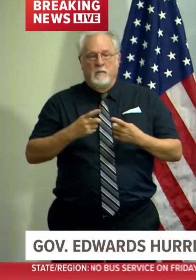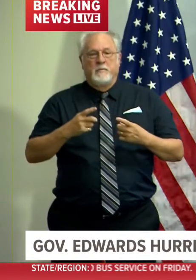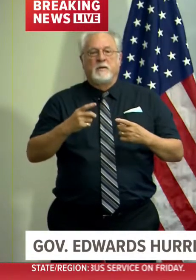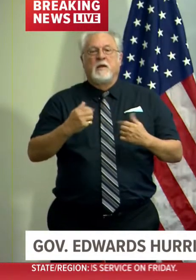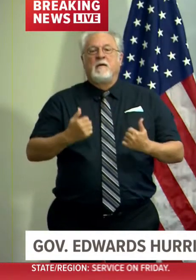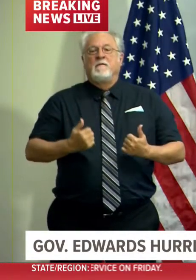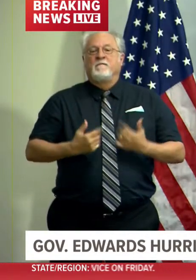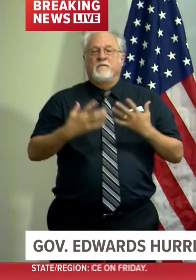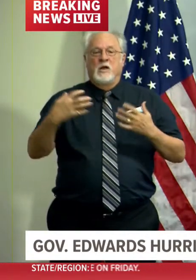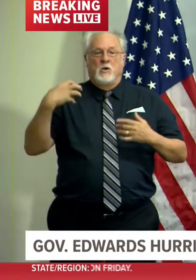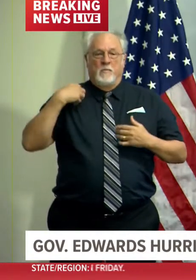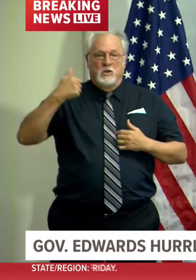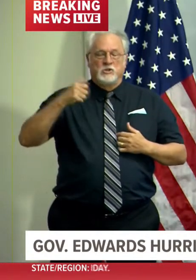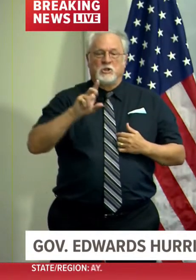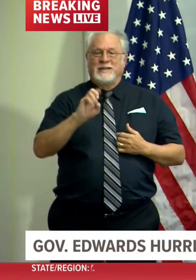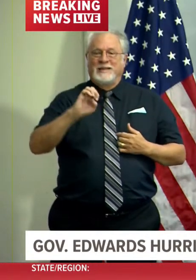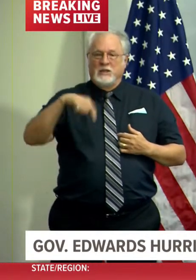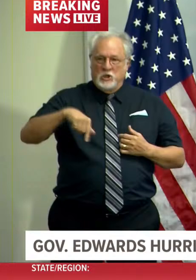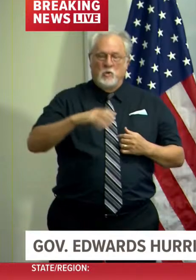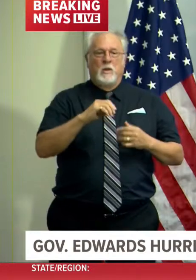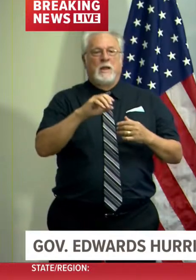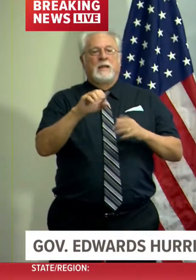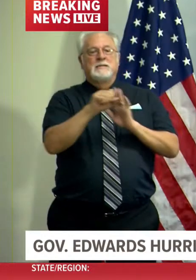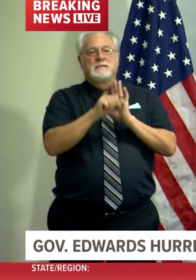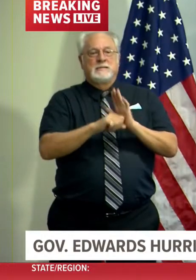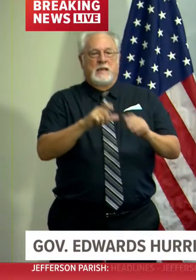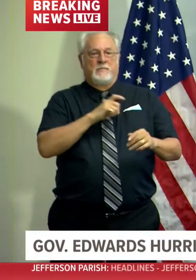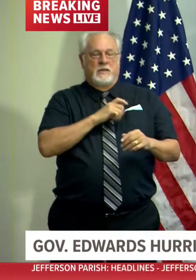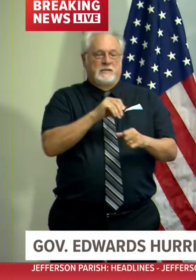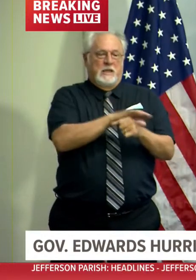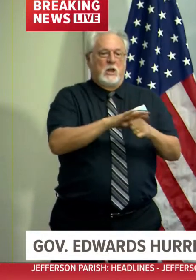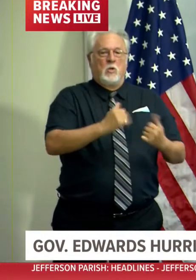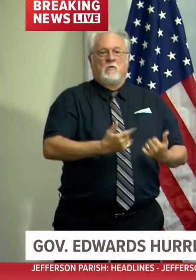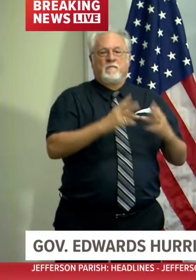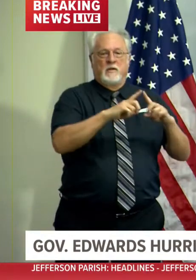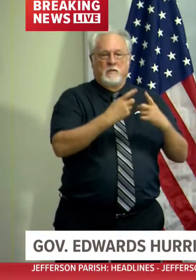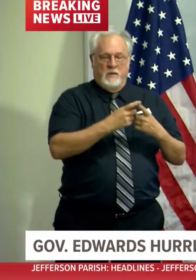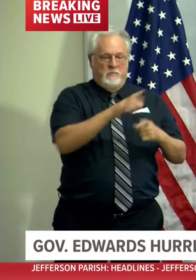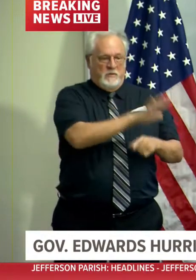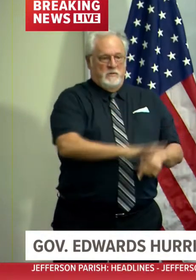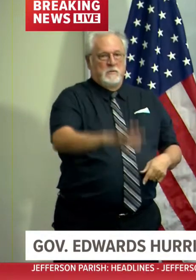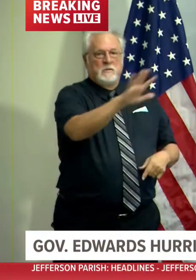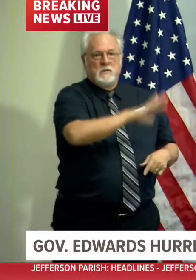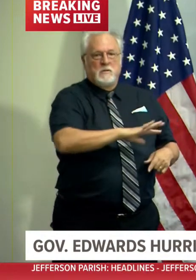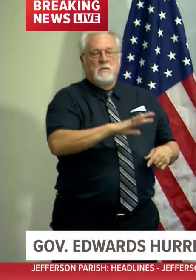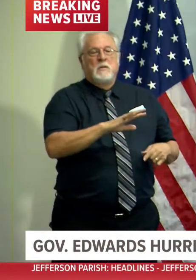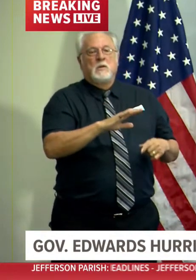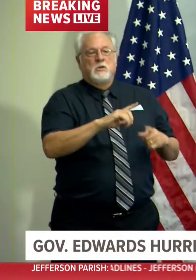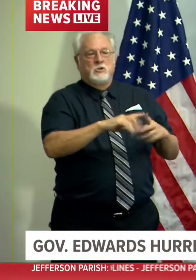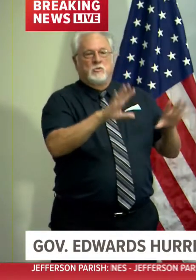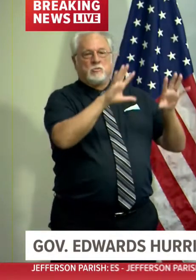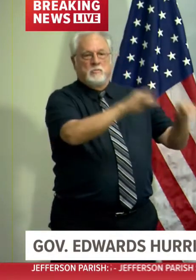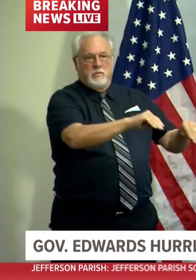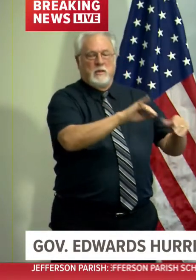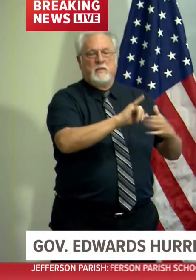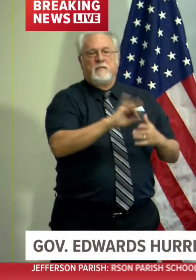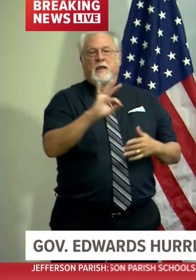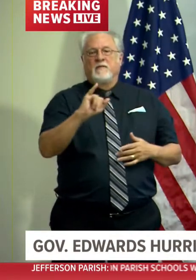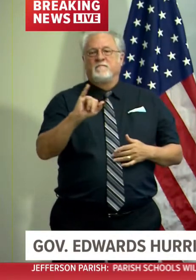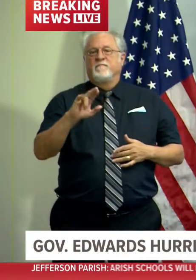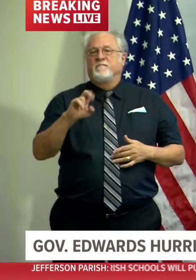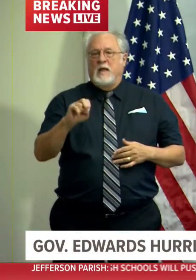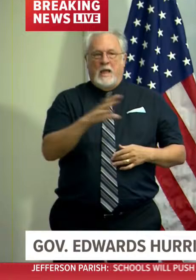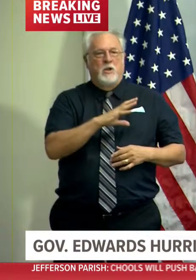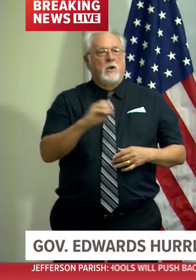marshal, DEQ, and state police, and some local fire departments from around the area, and to extinguish the fire and